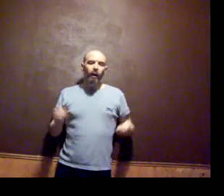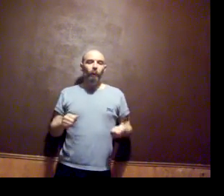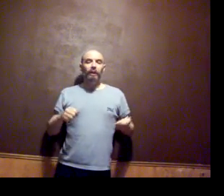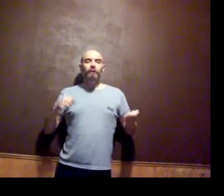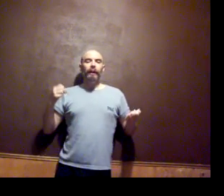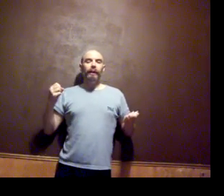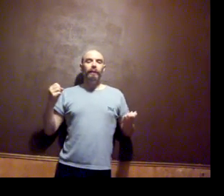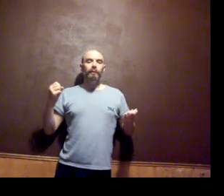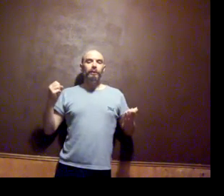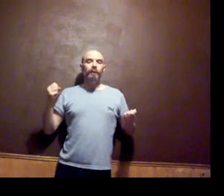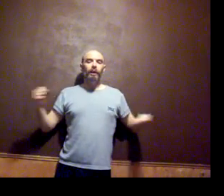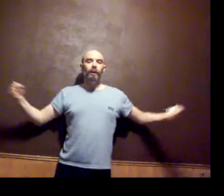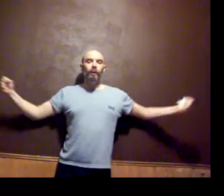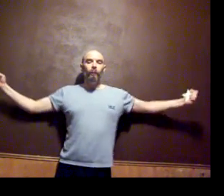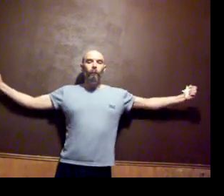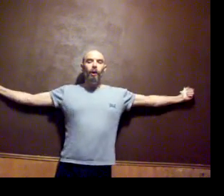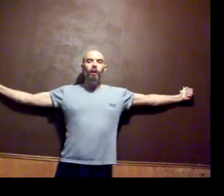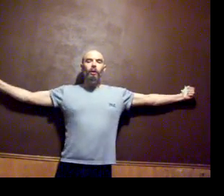Okay, so that covers wall,